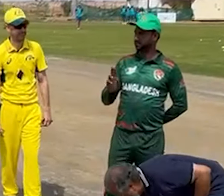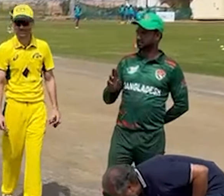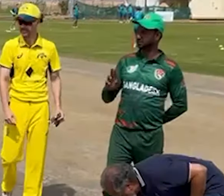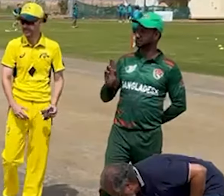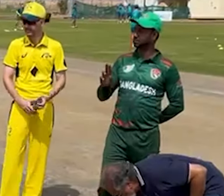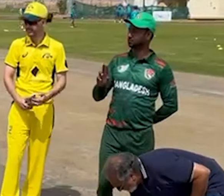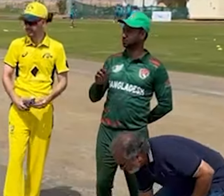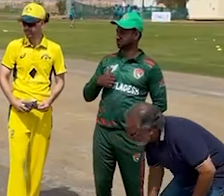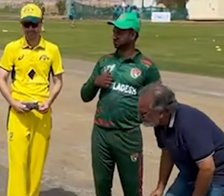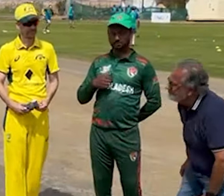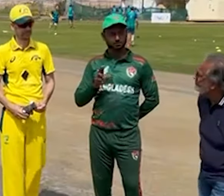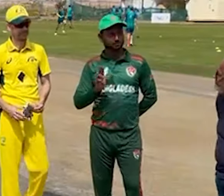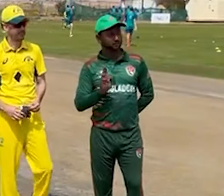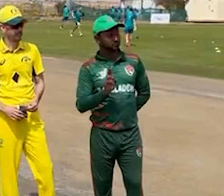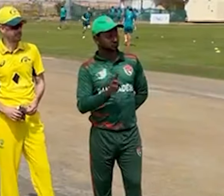Bangladesh has won the toss.